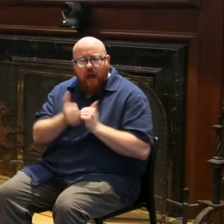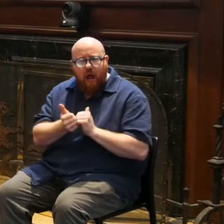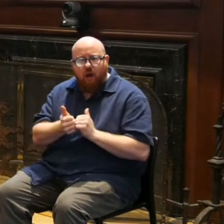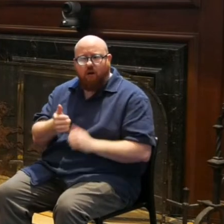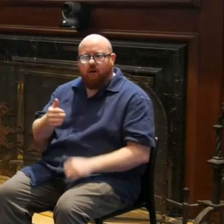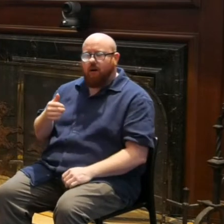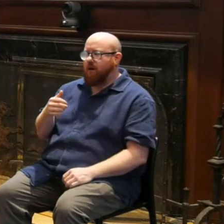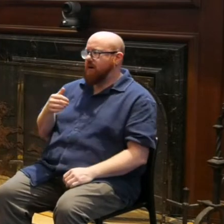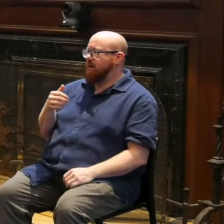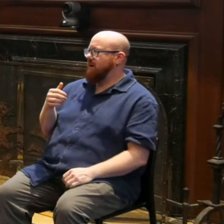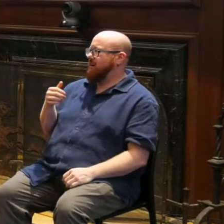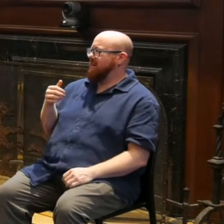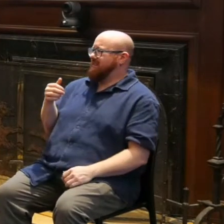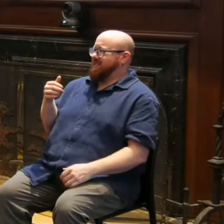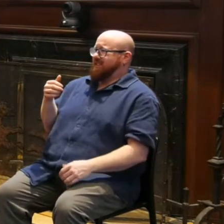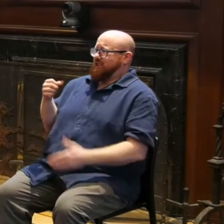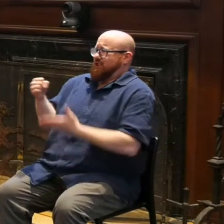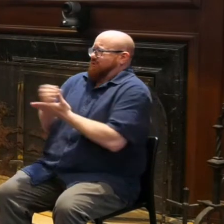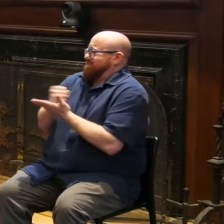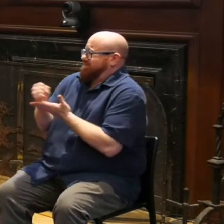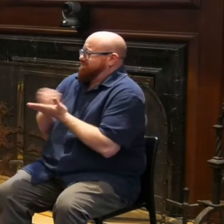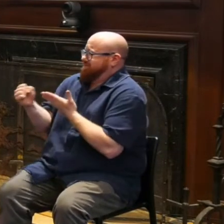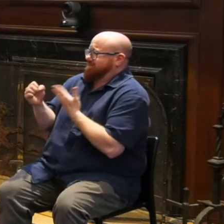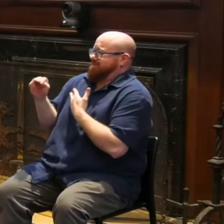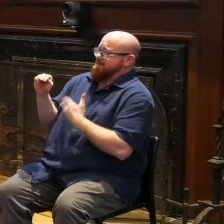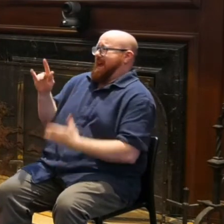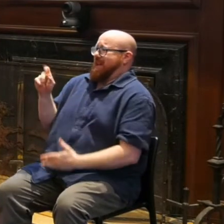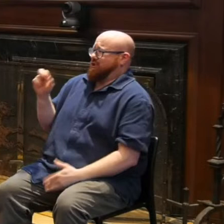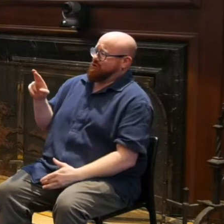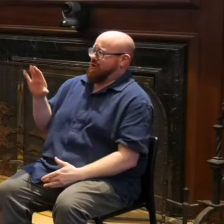out, MasterCard, charge it!